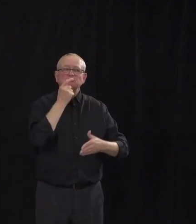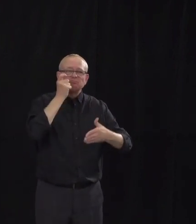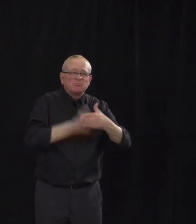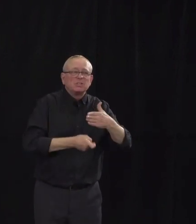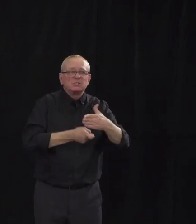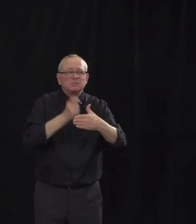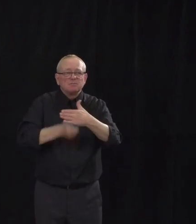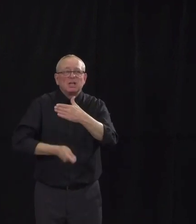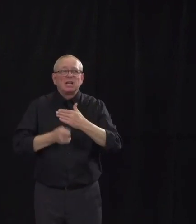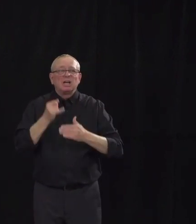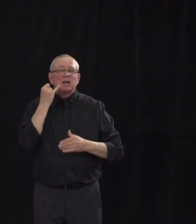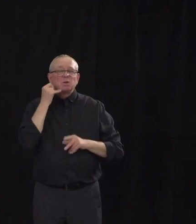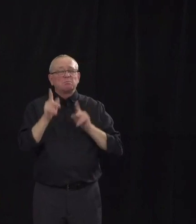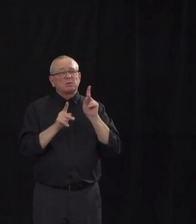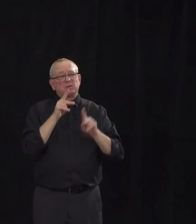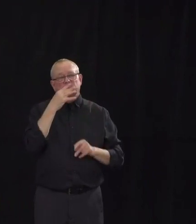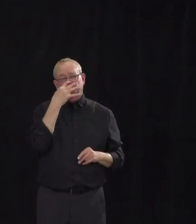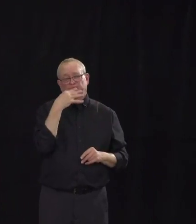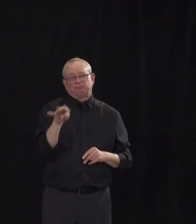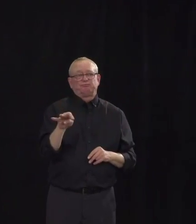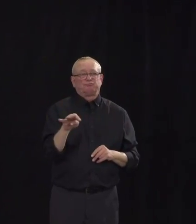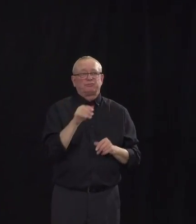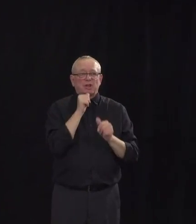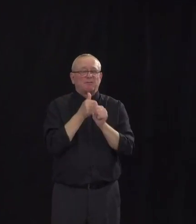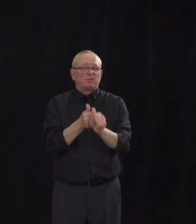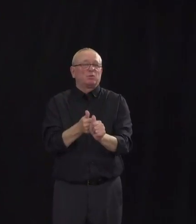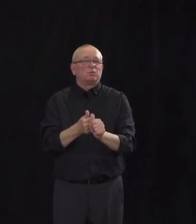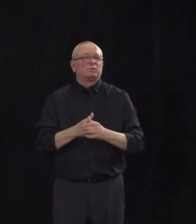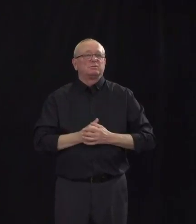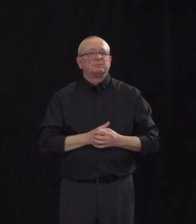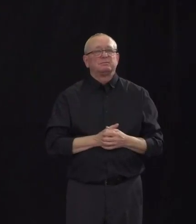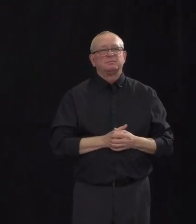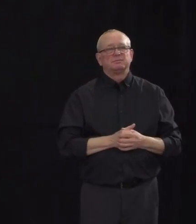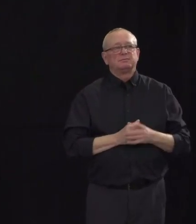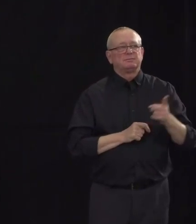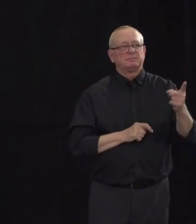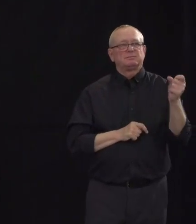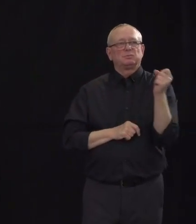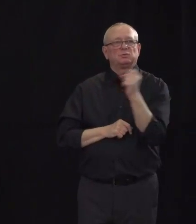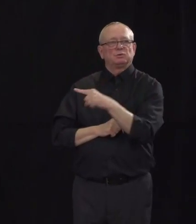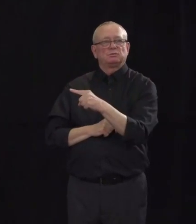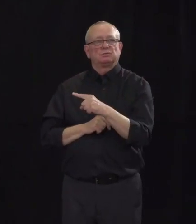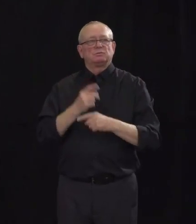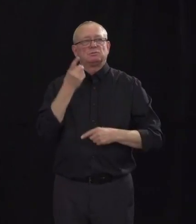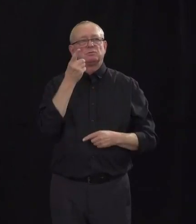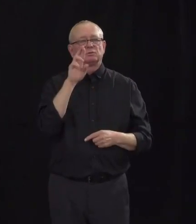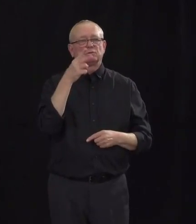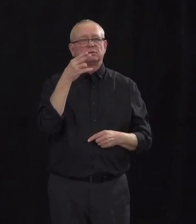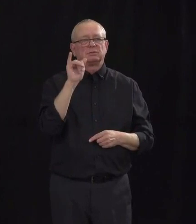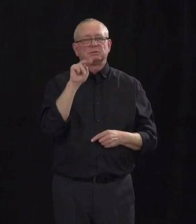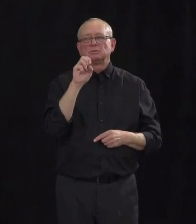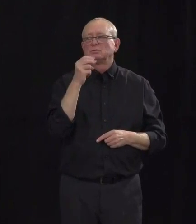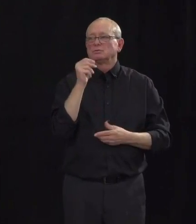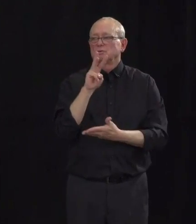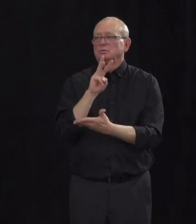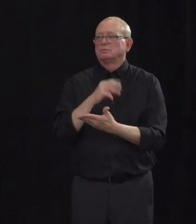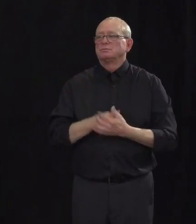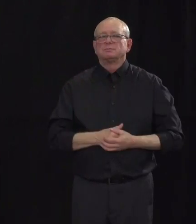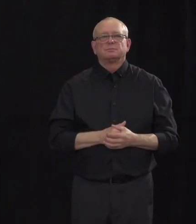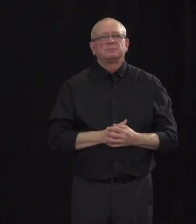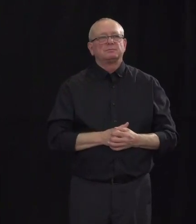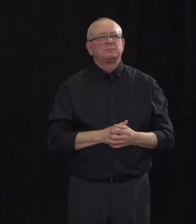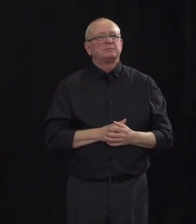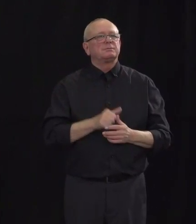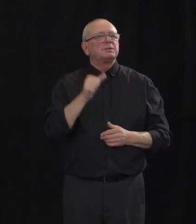Question for Dr. Hinshaw. I was hoping you could explain what changed between yesterday and today in putting